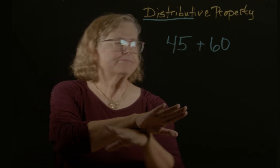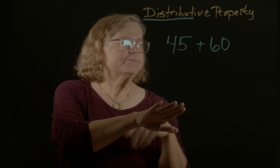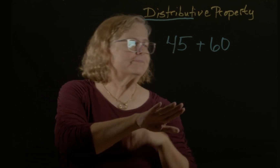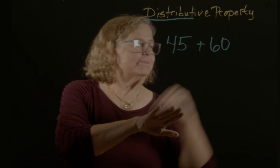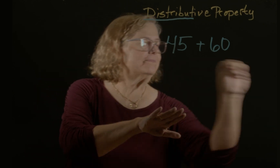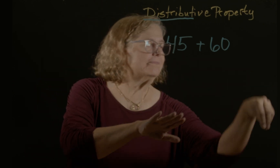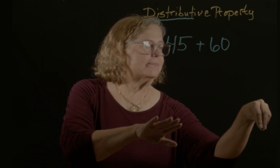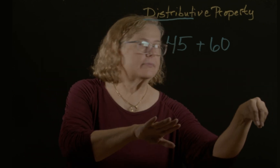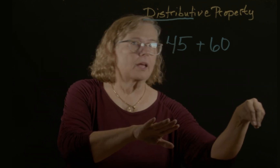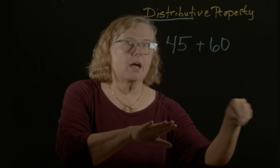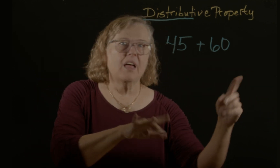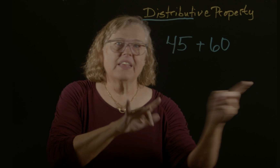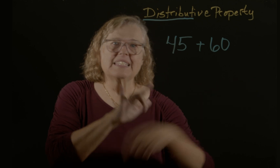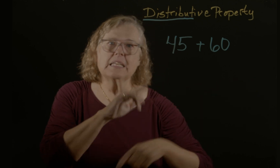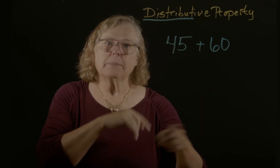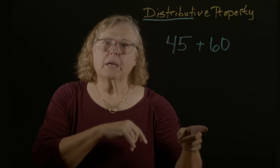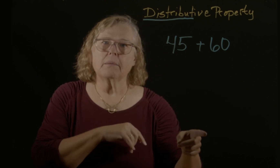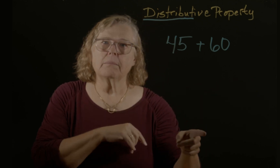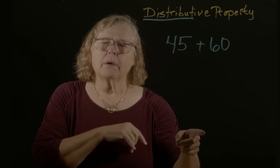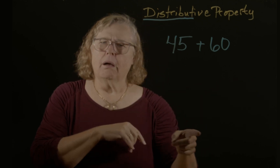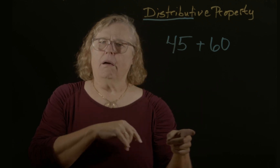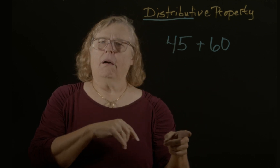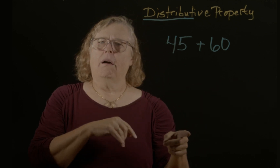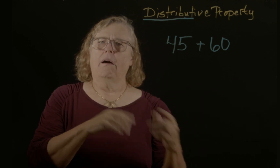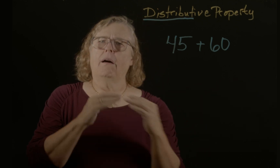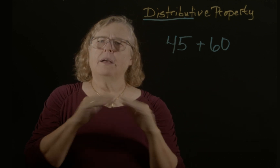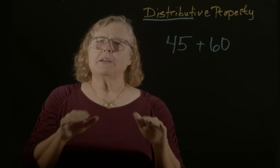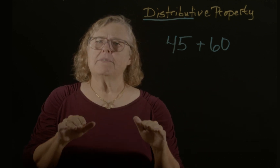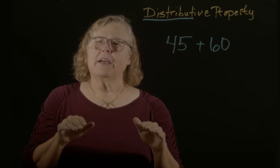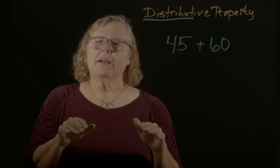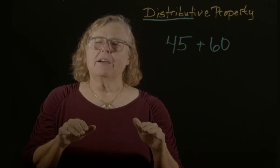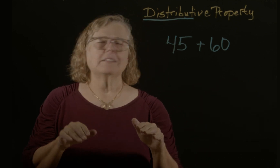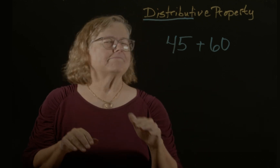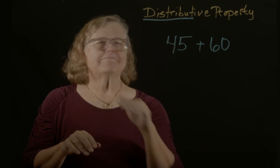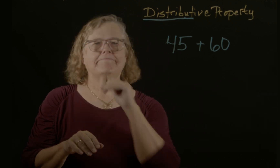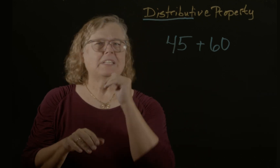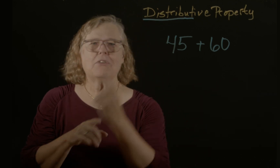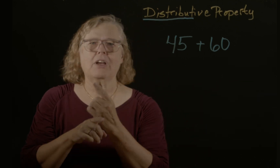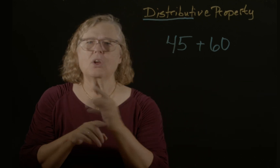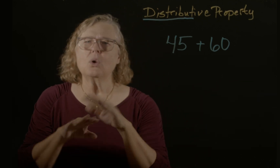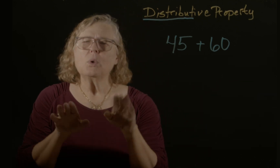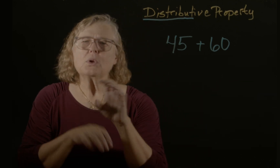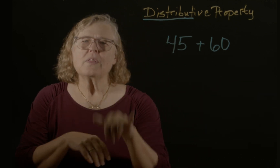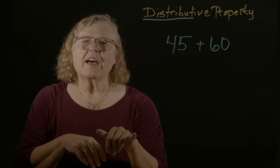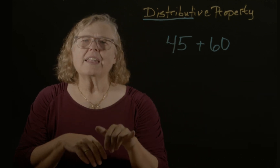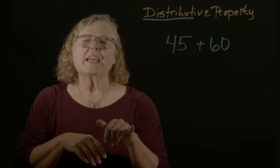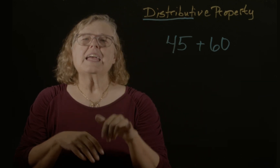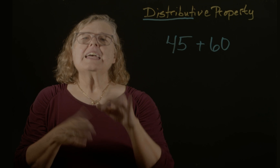you, oh, you don't get any." And give you some candy here on the end. They skip that person. Oh, that's not